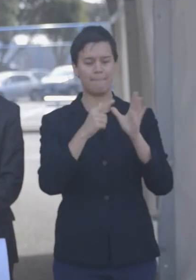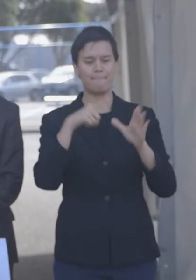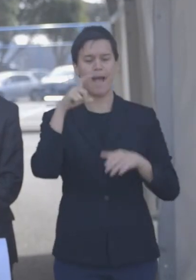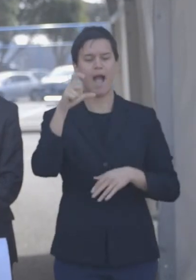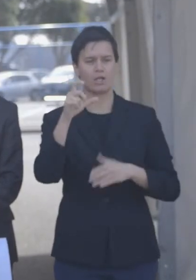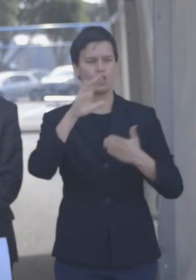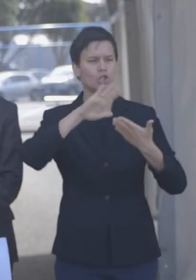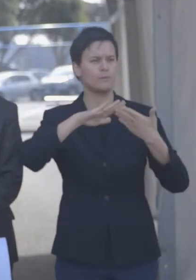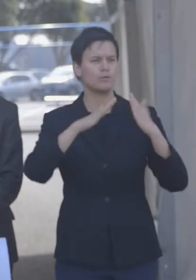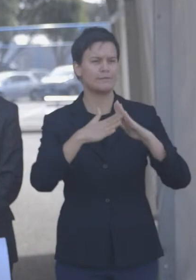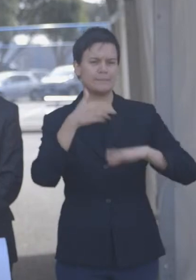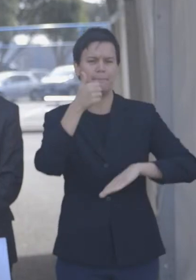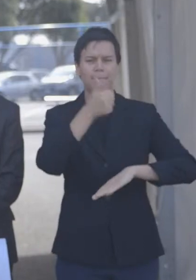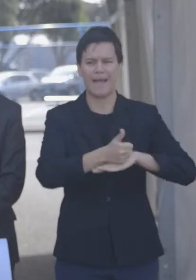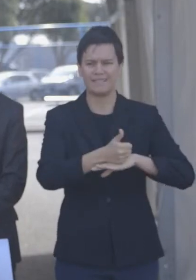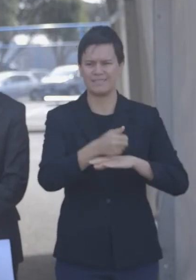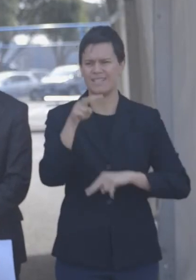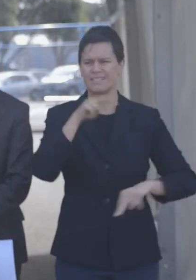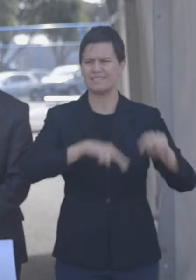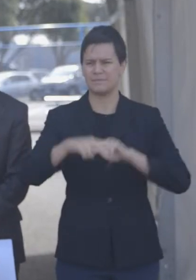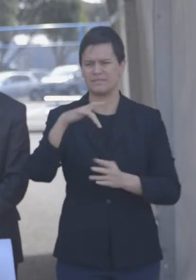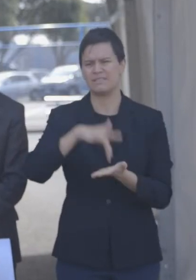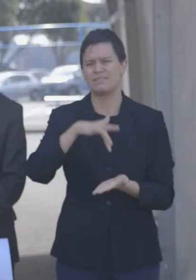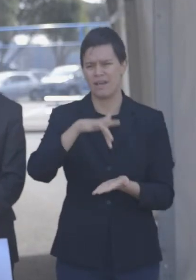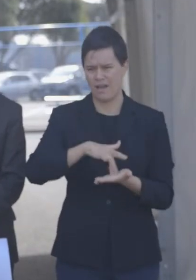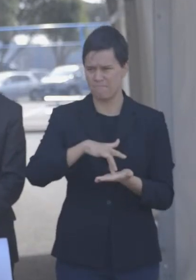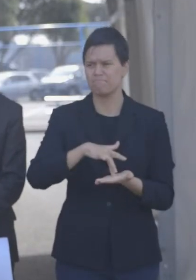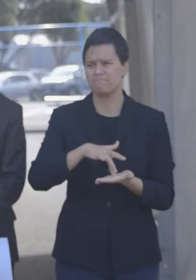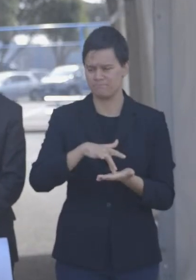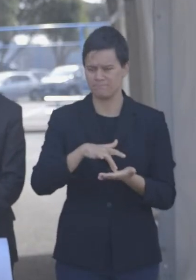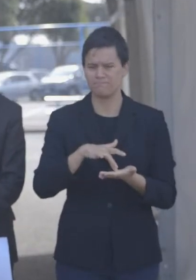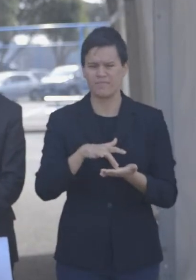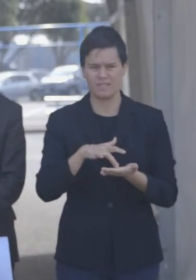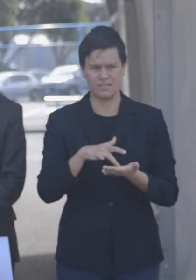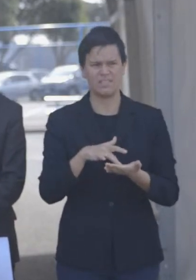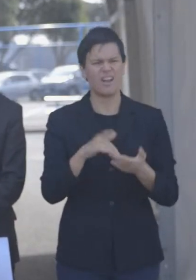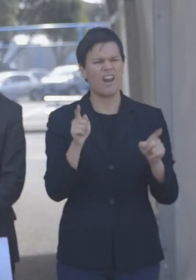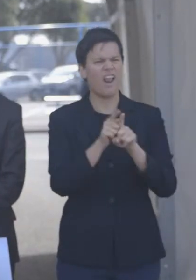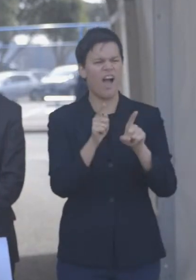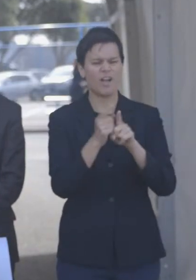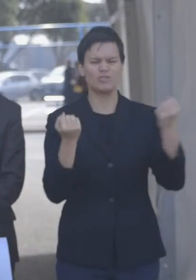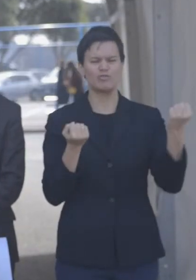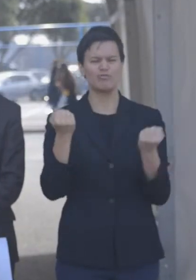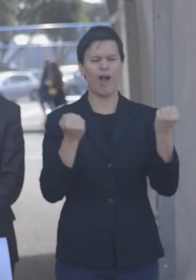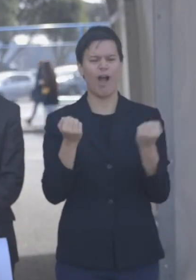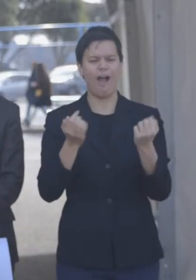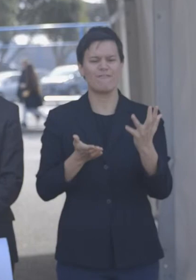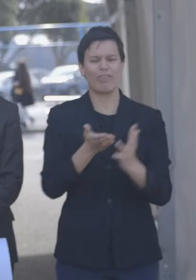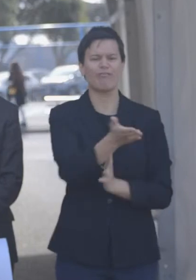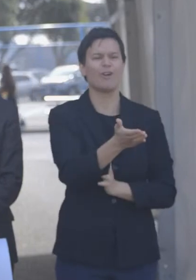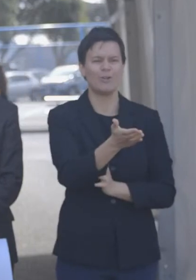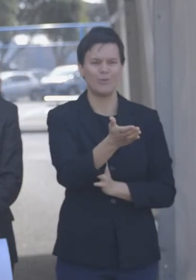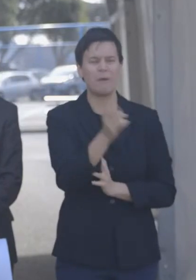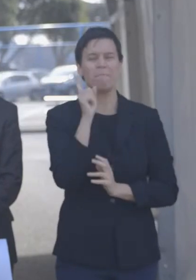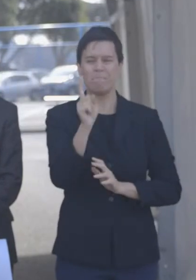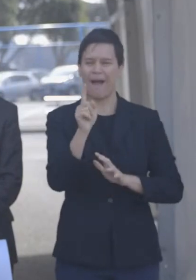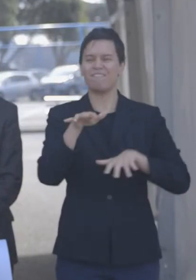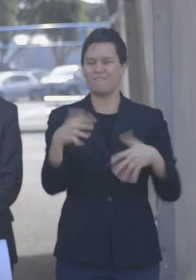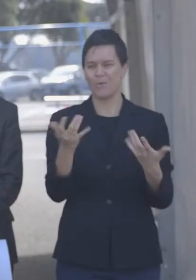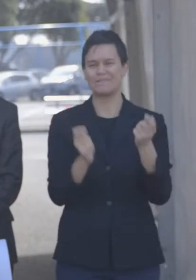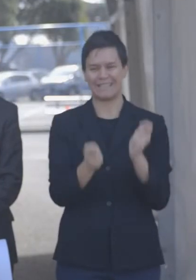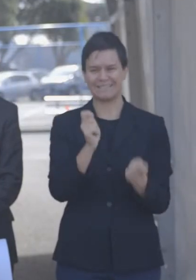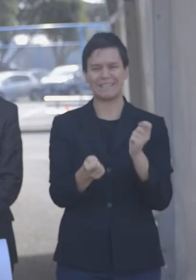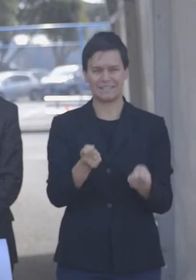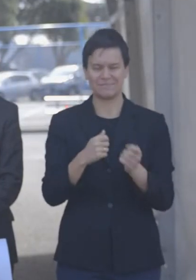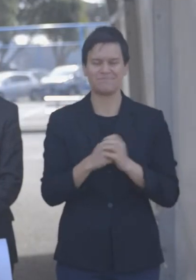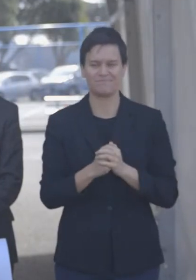like a drive-through type setup, and it was really important for us to be able to look at everybody in the car when